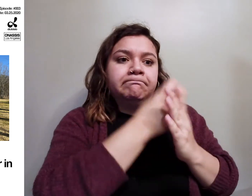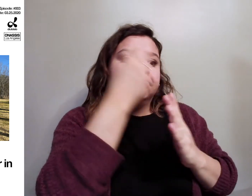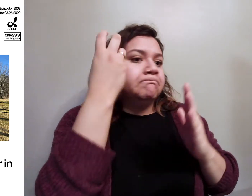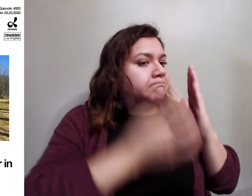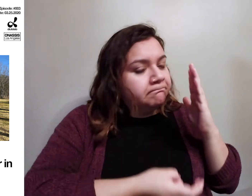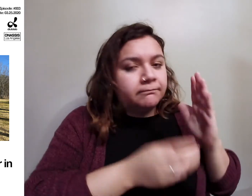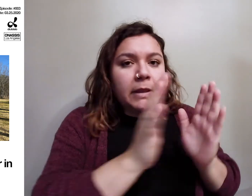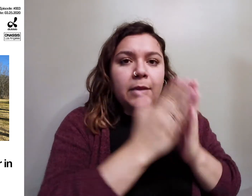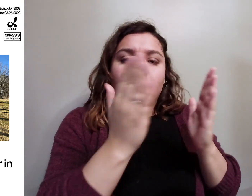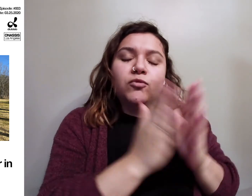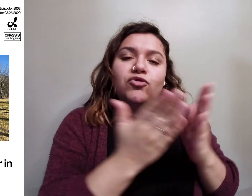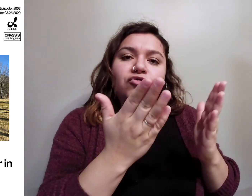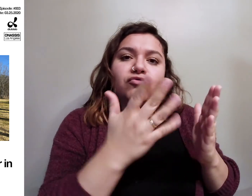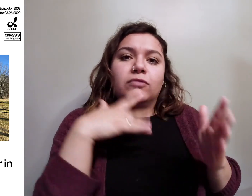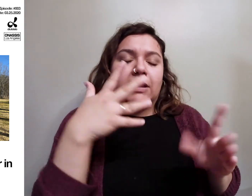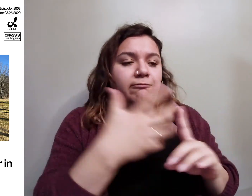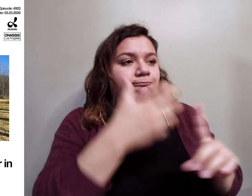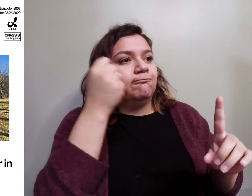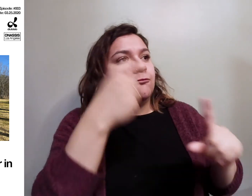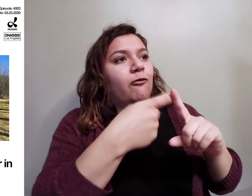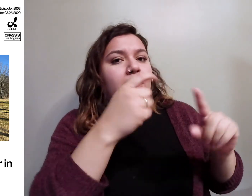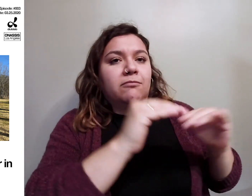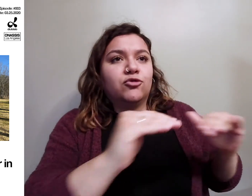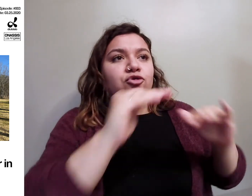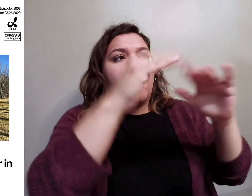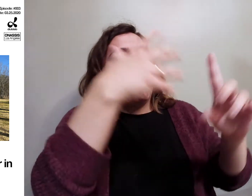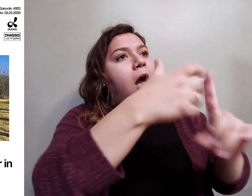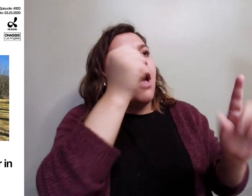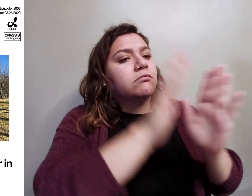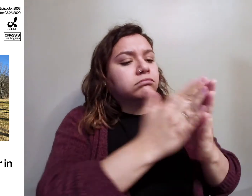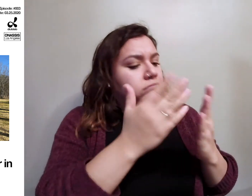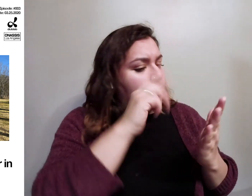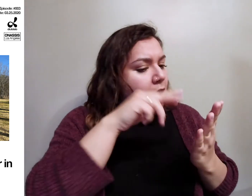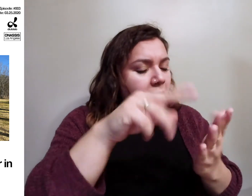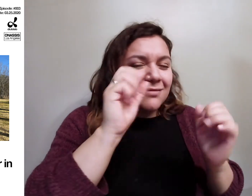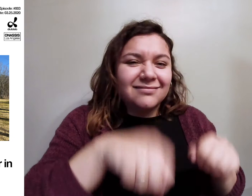very small, beautiful, beautiful